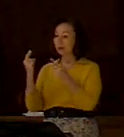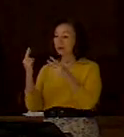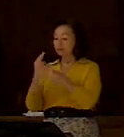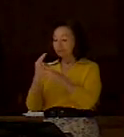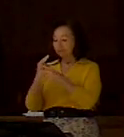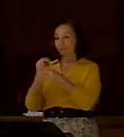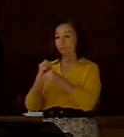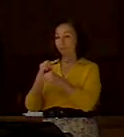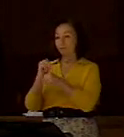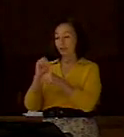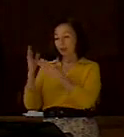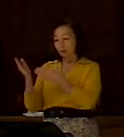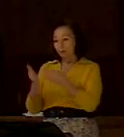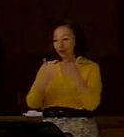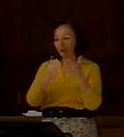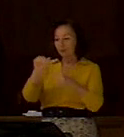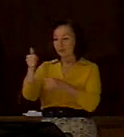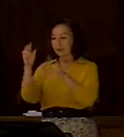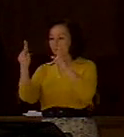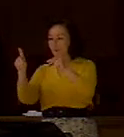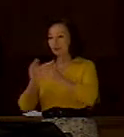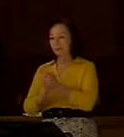or pass on.